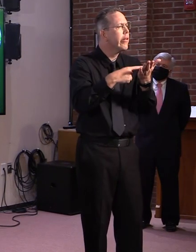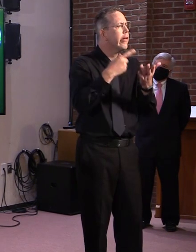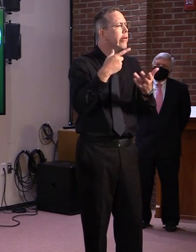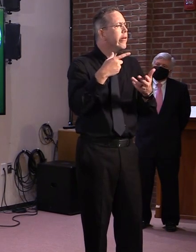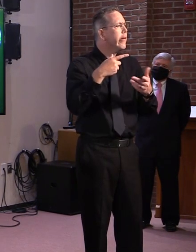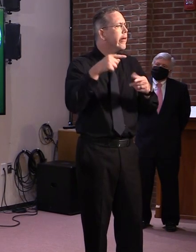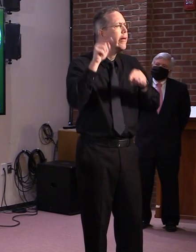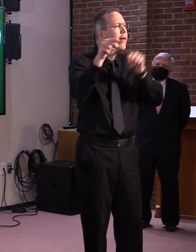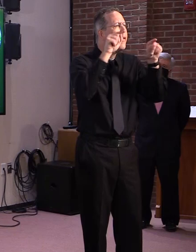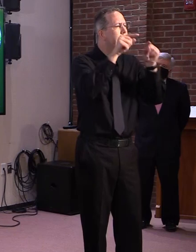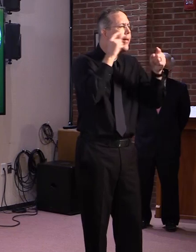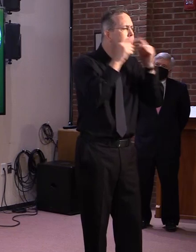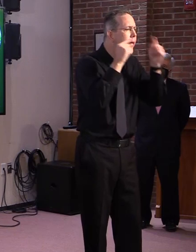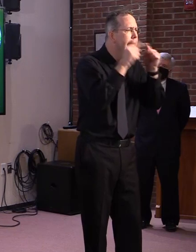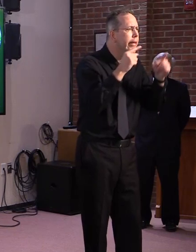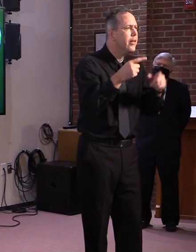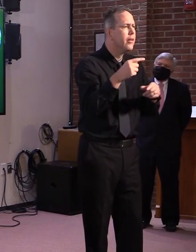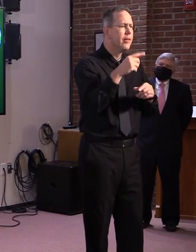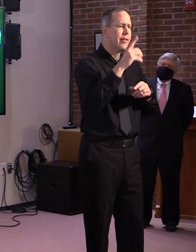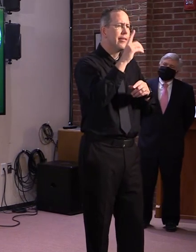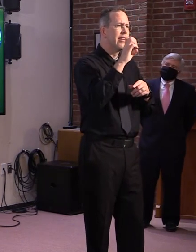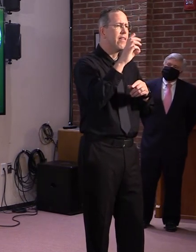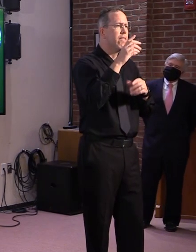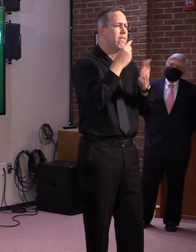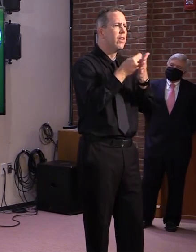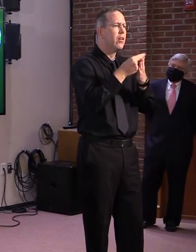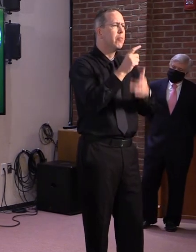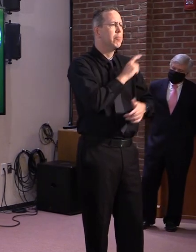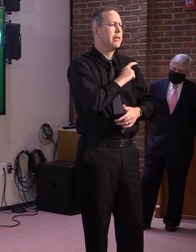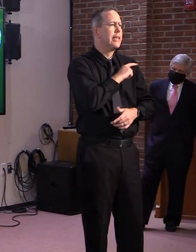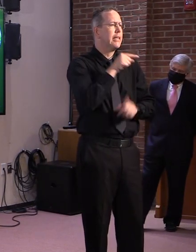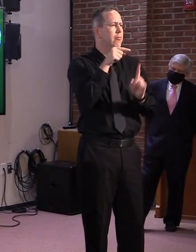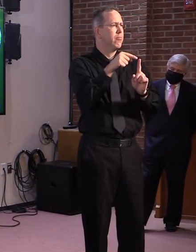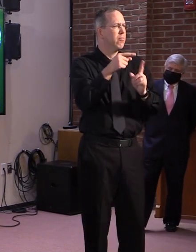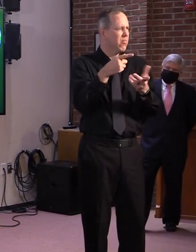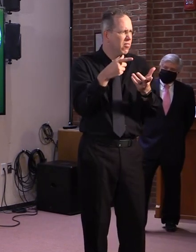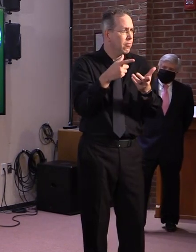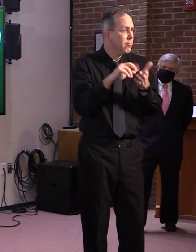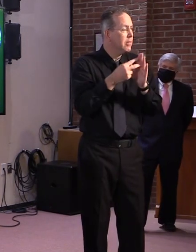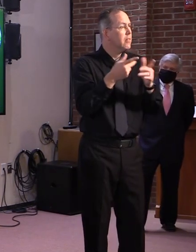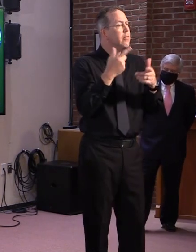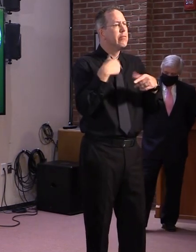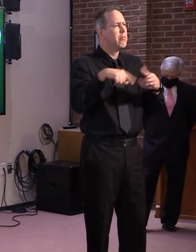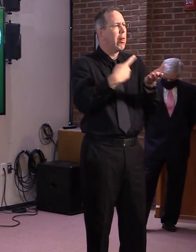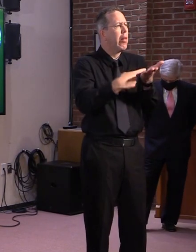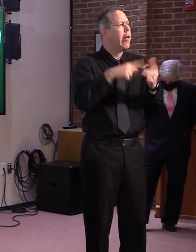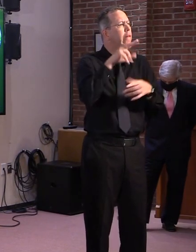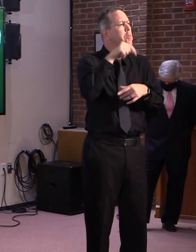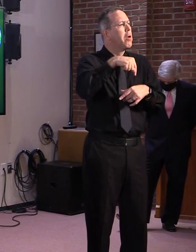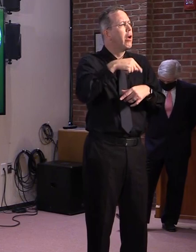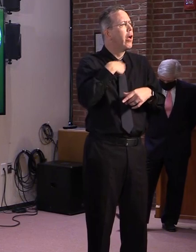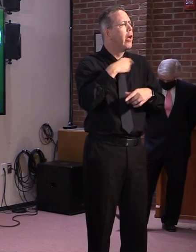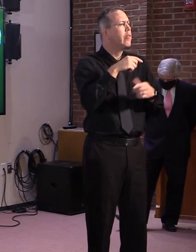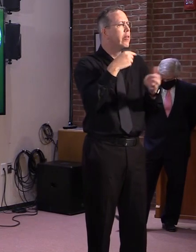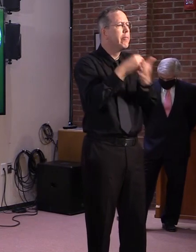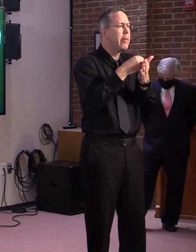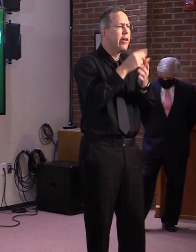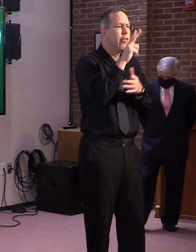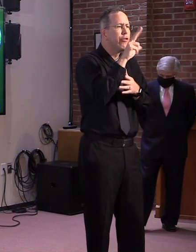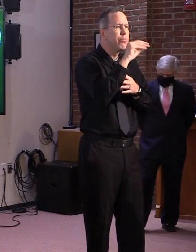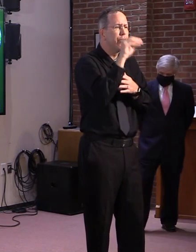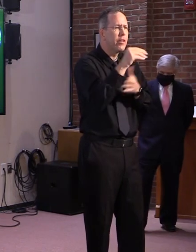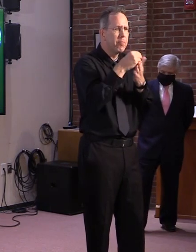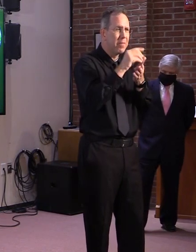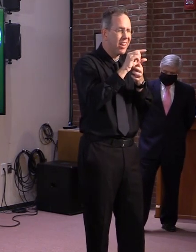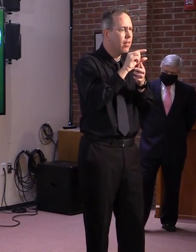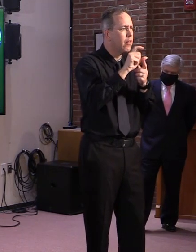that you don't support the concept of defunding police and would rather focus on reform and modernization. I'm just curious what you say to the activists out